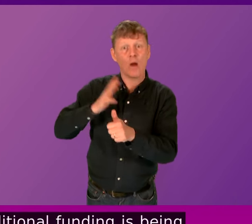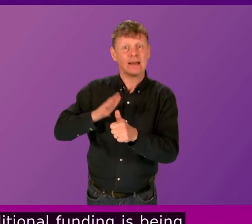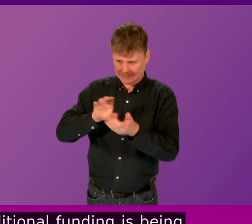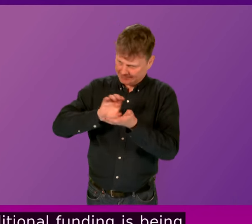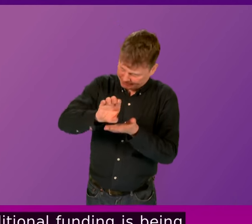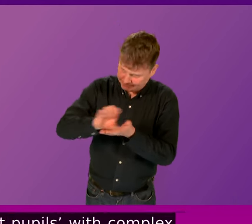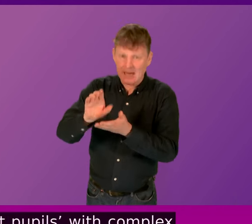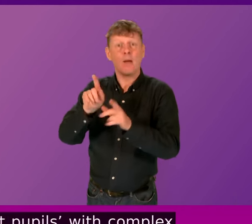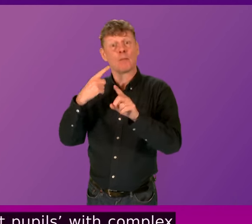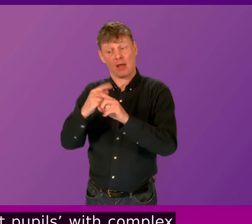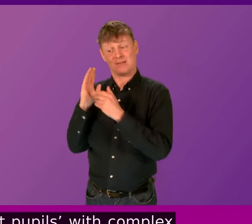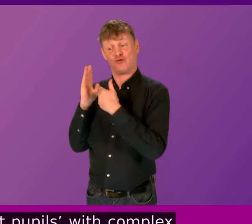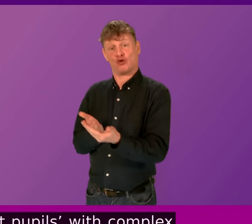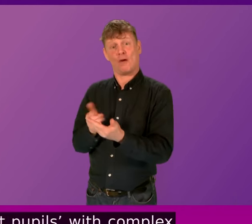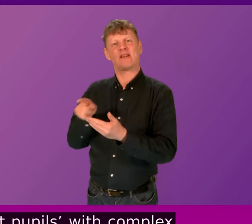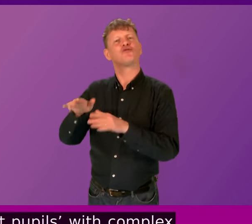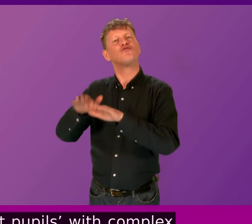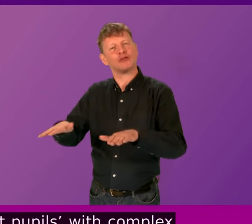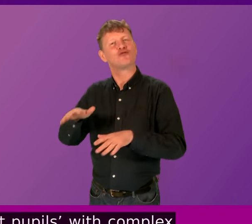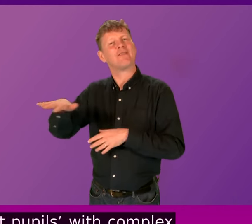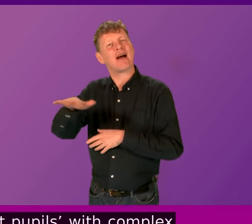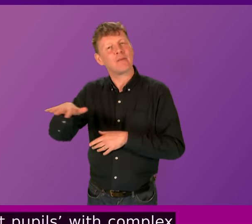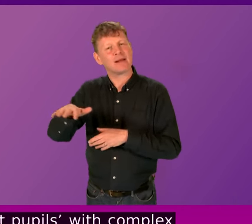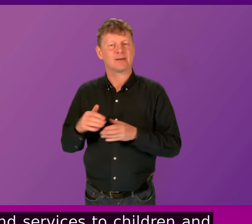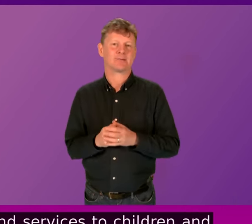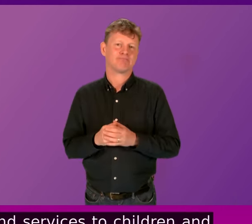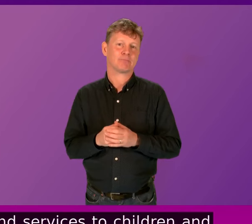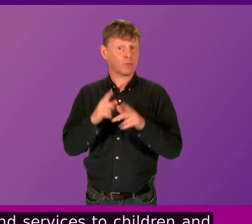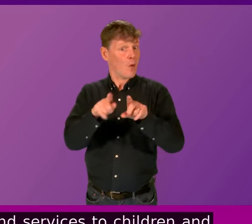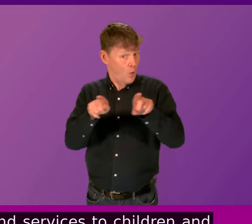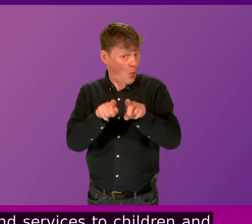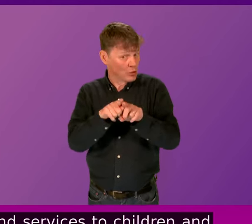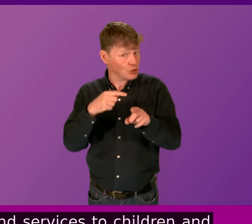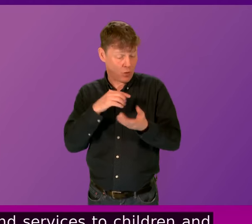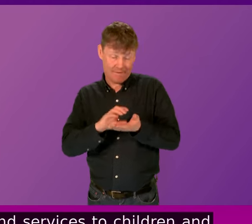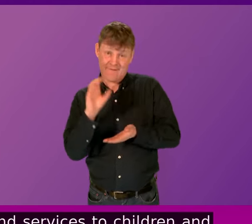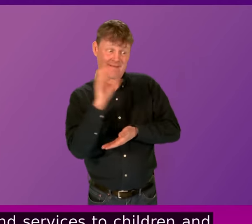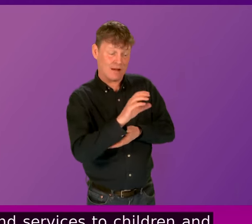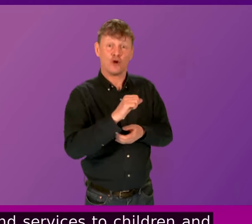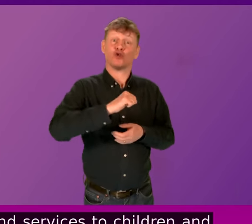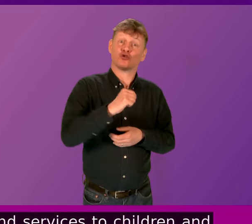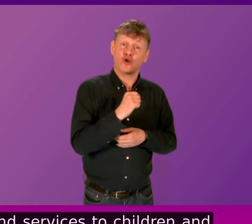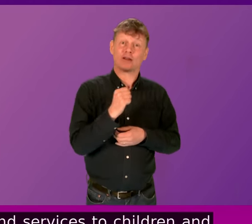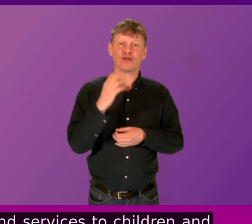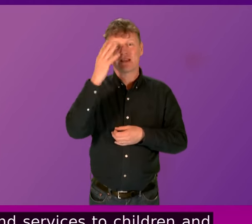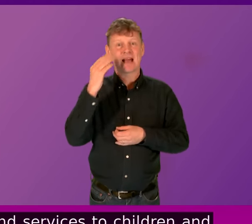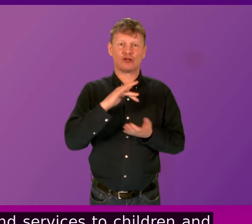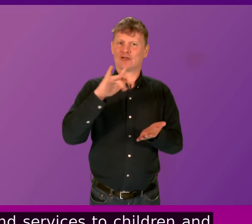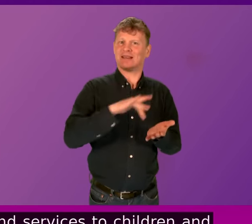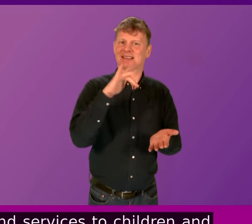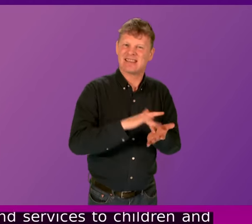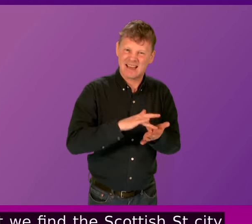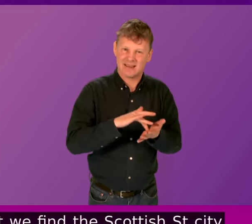services to children and families. And as well as that, we fund the Scottish Sensory Centre and Call Scotland to